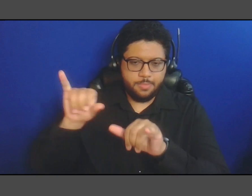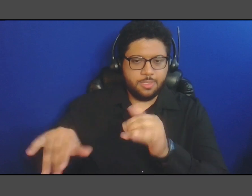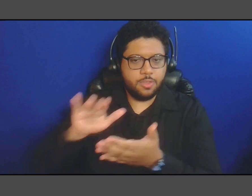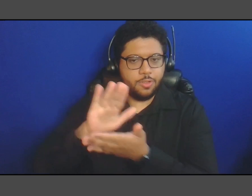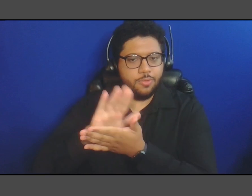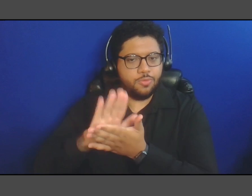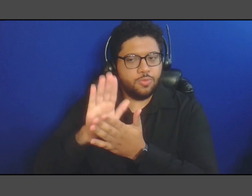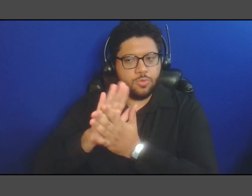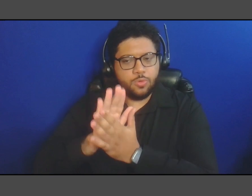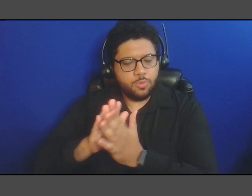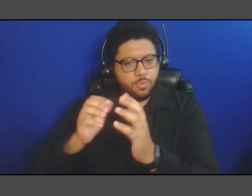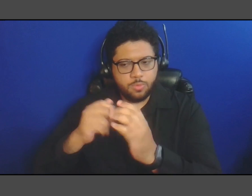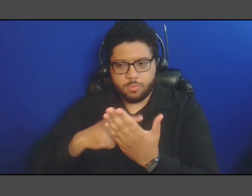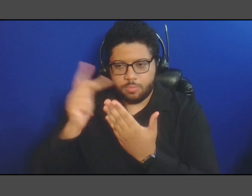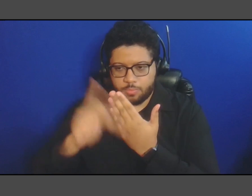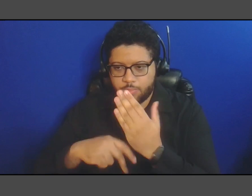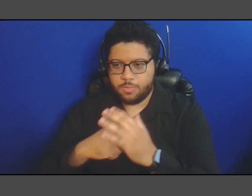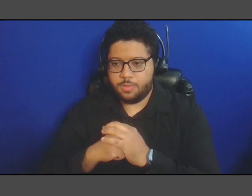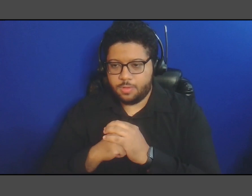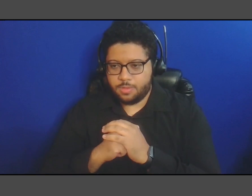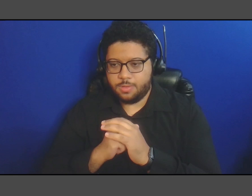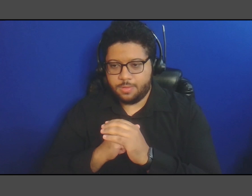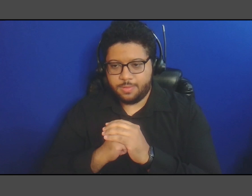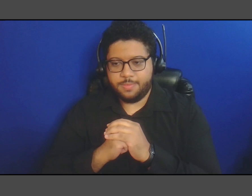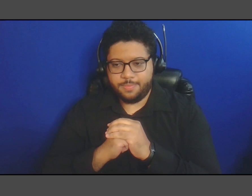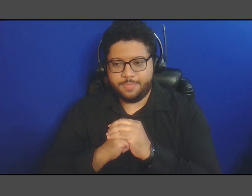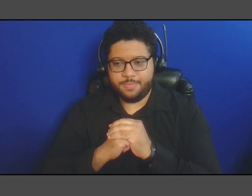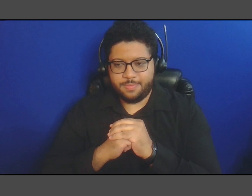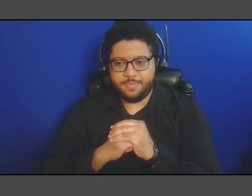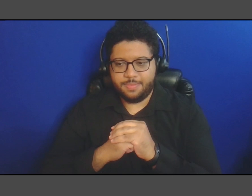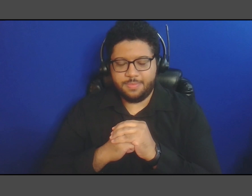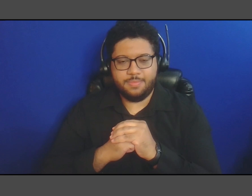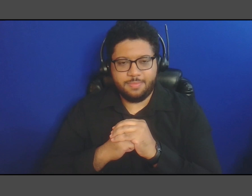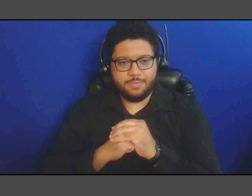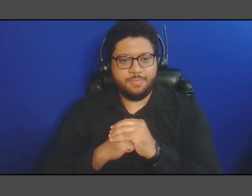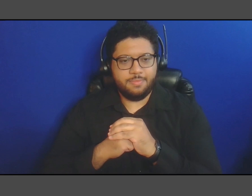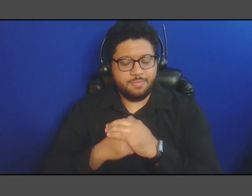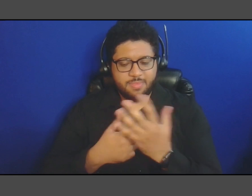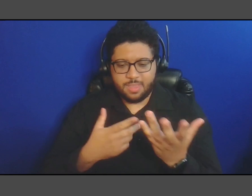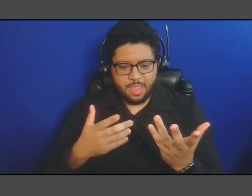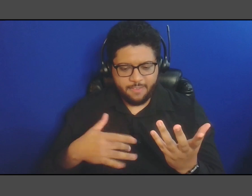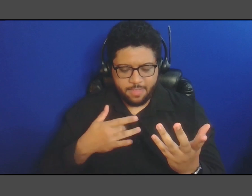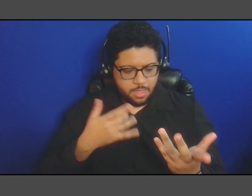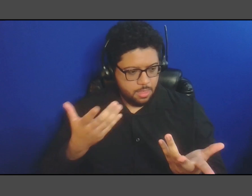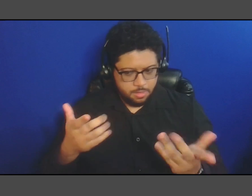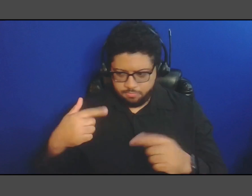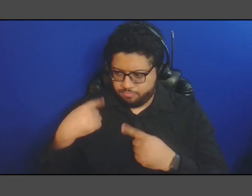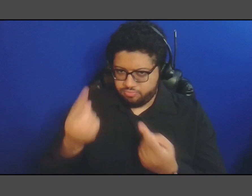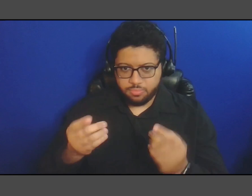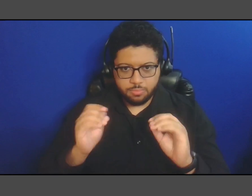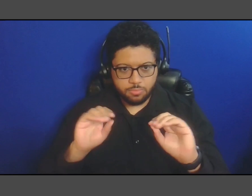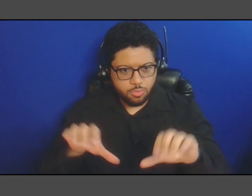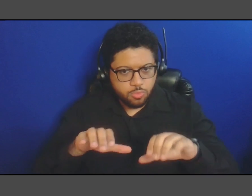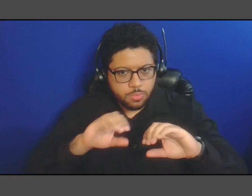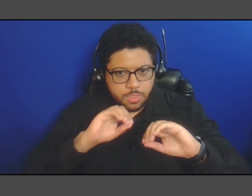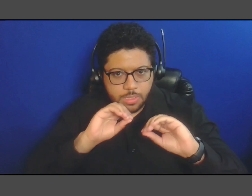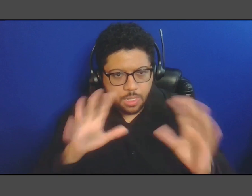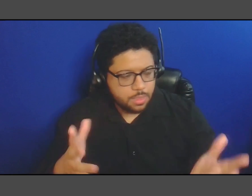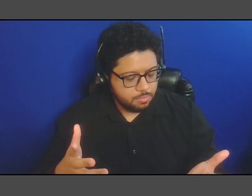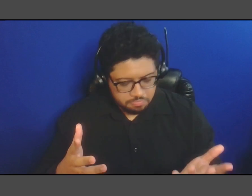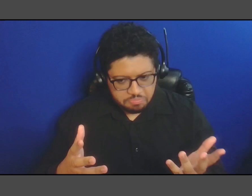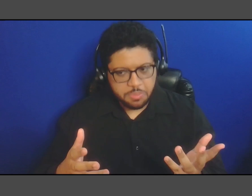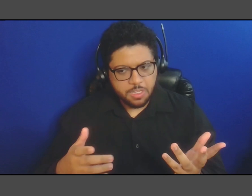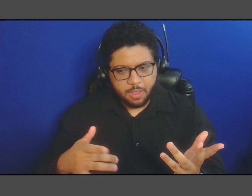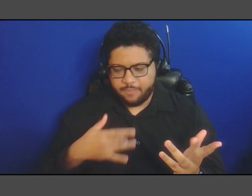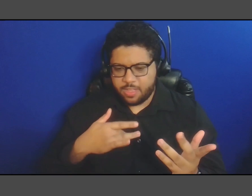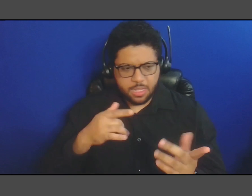been done. And so it was almost like nobody knows about this. And so we needed to present it to